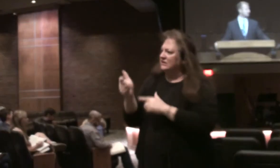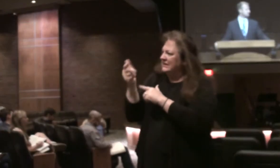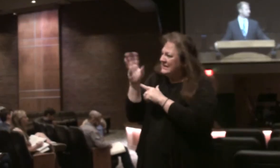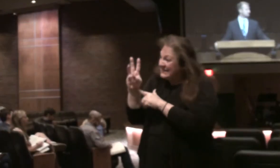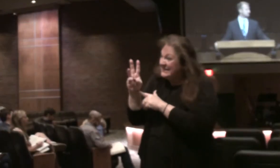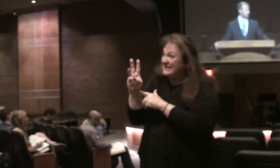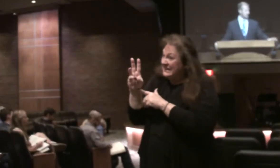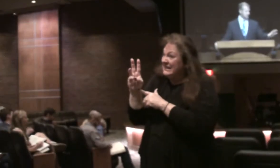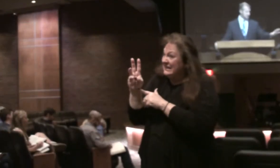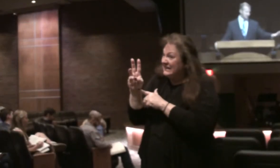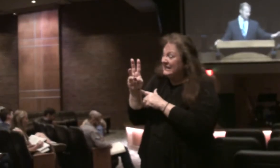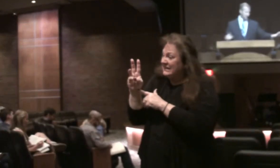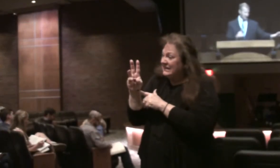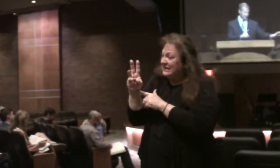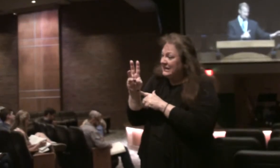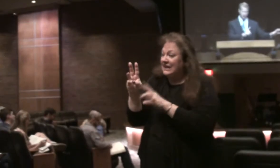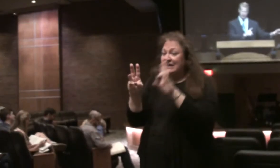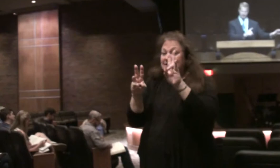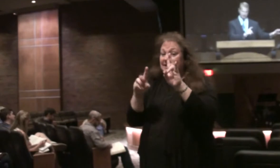here. There's